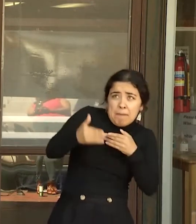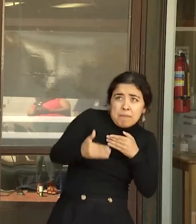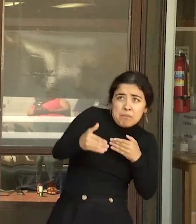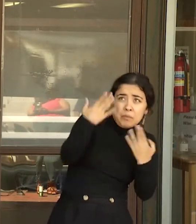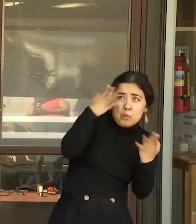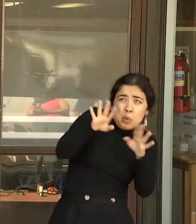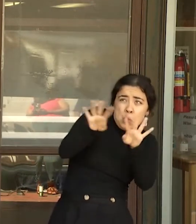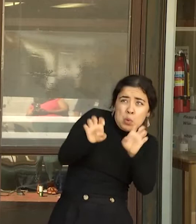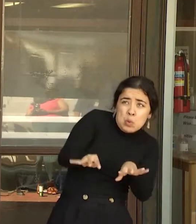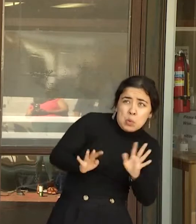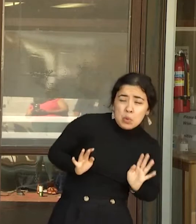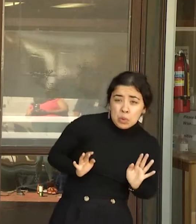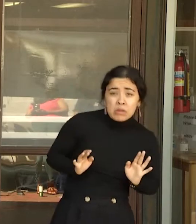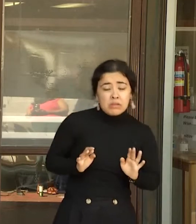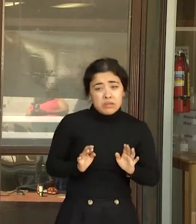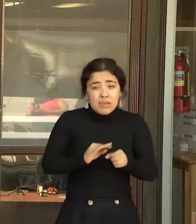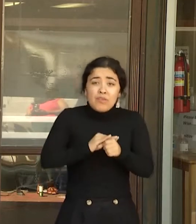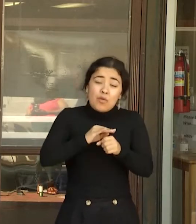country.